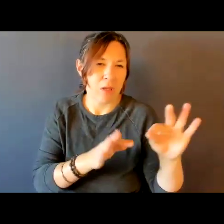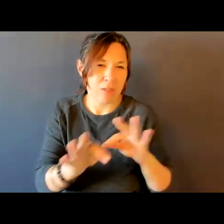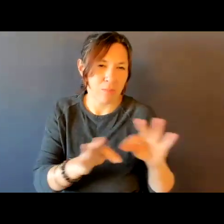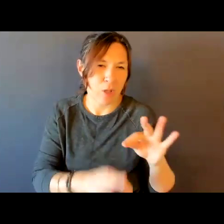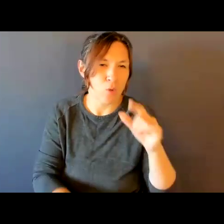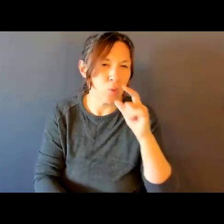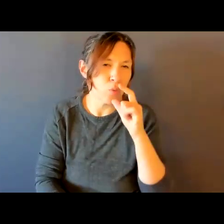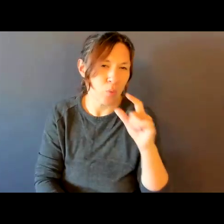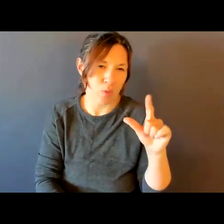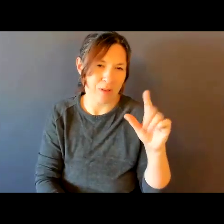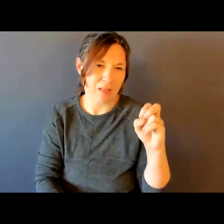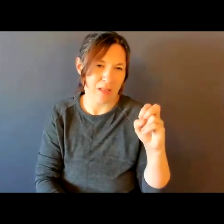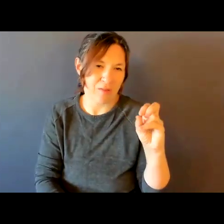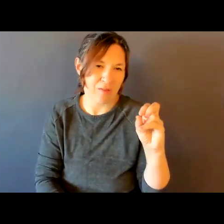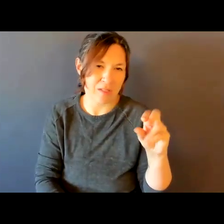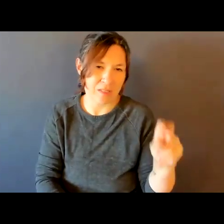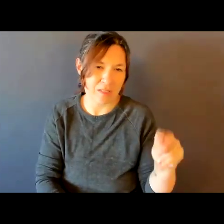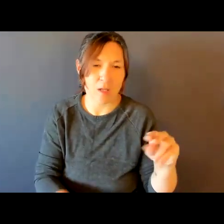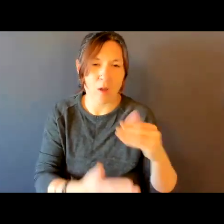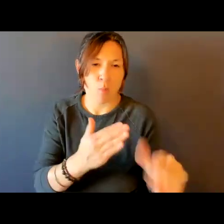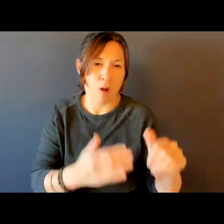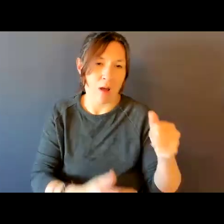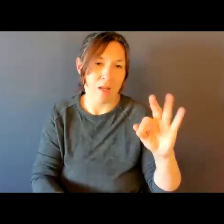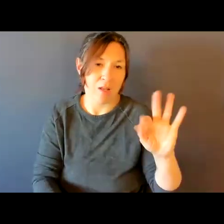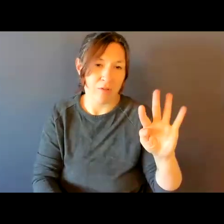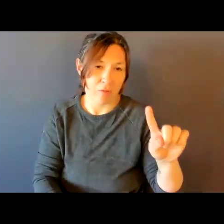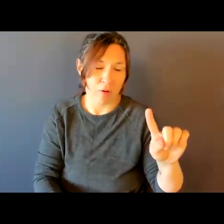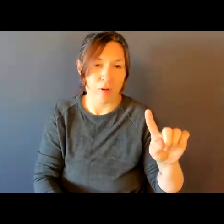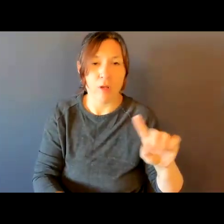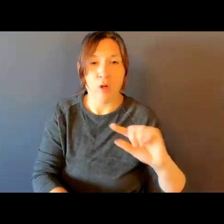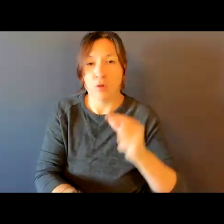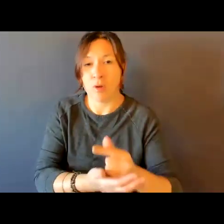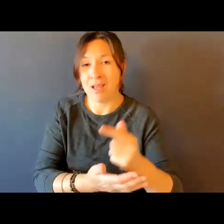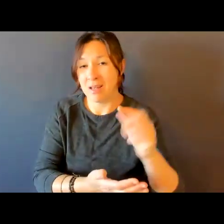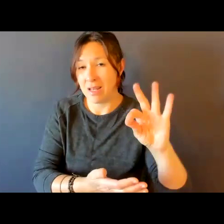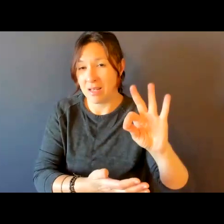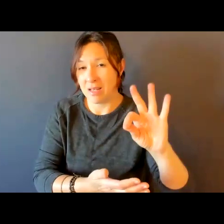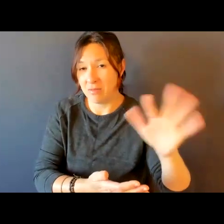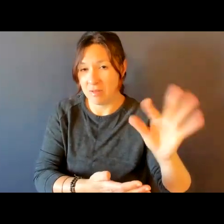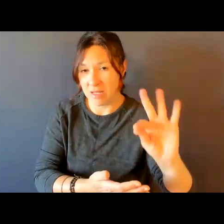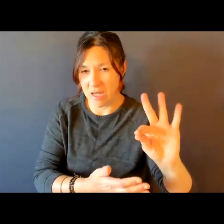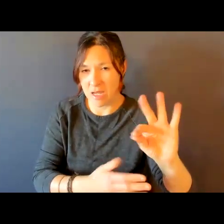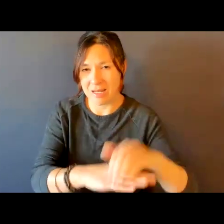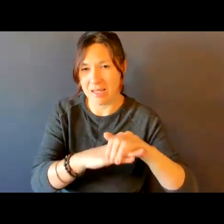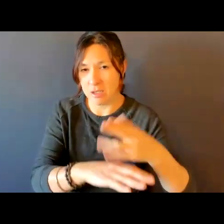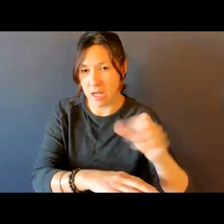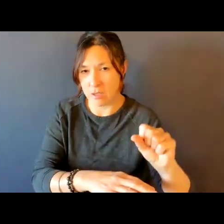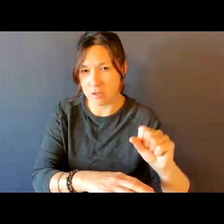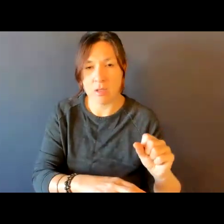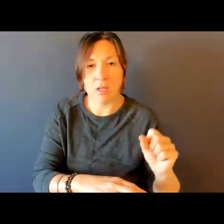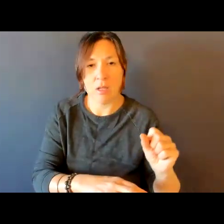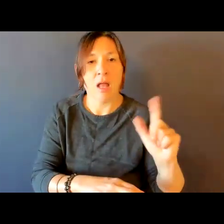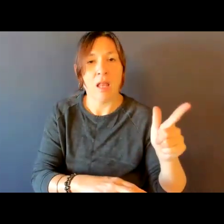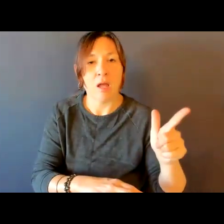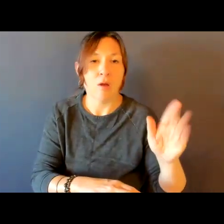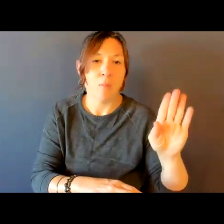in 1941 and graduated from English High School in 1959. He attended Boston University,